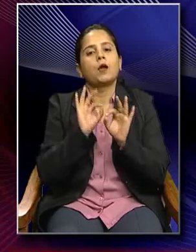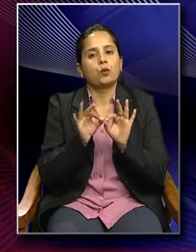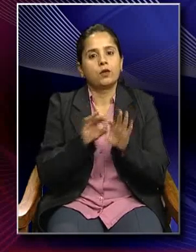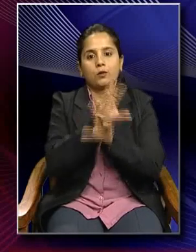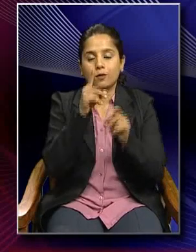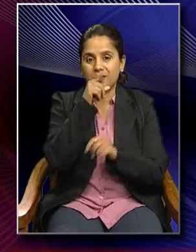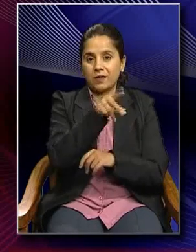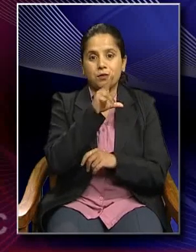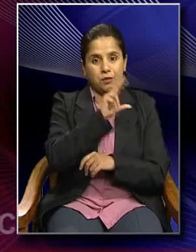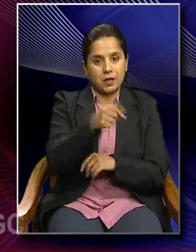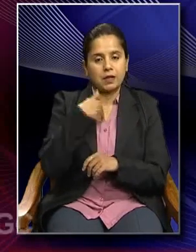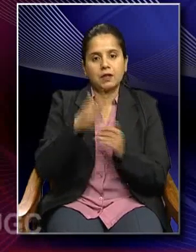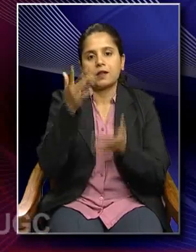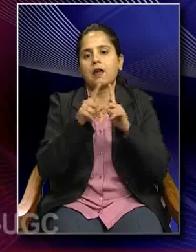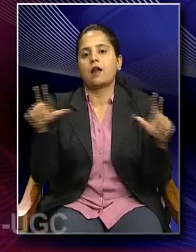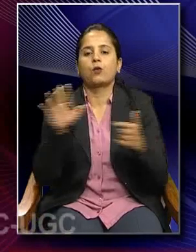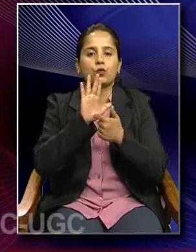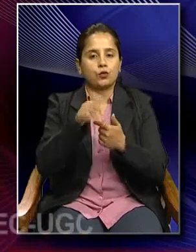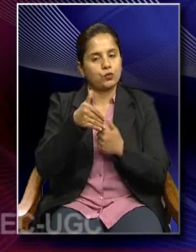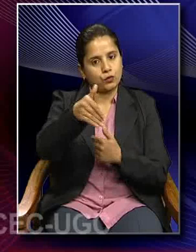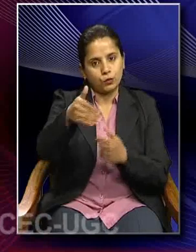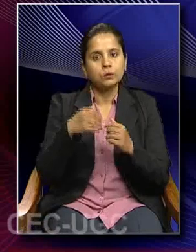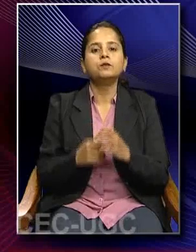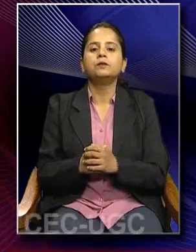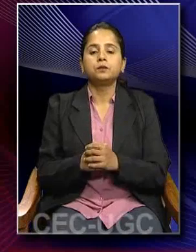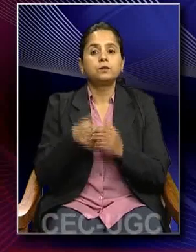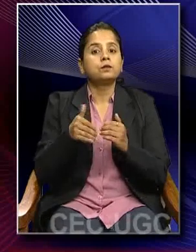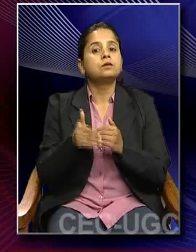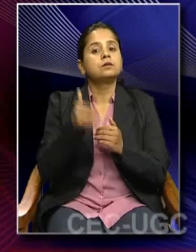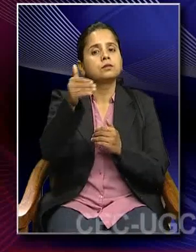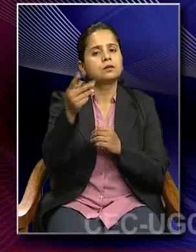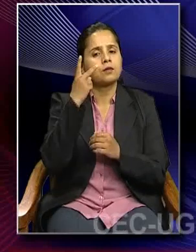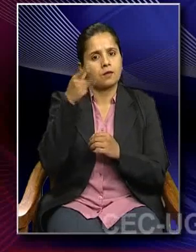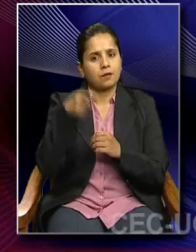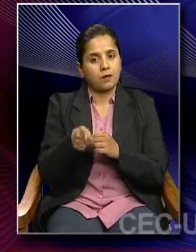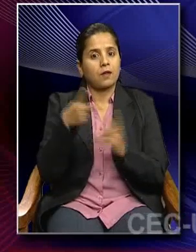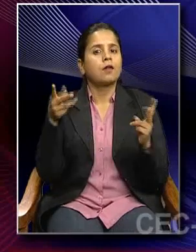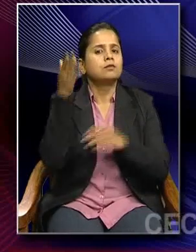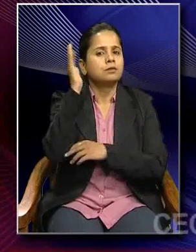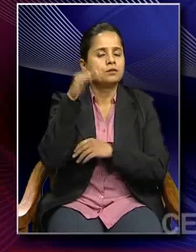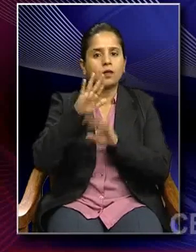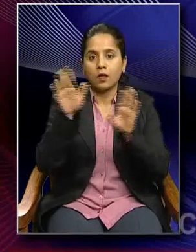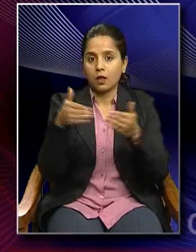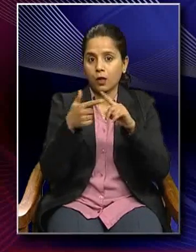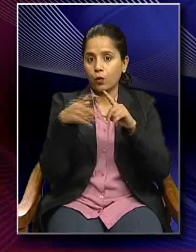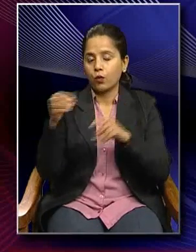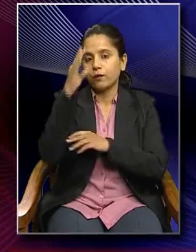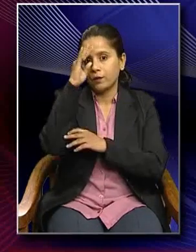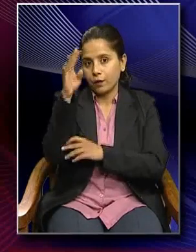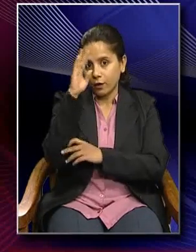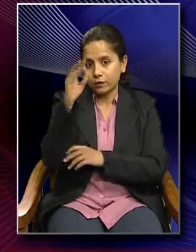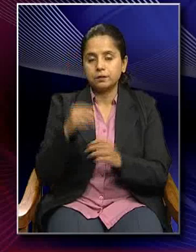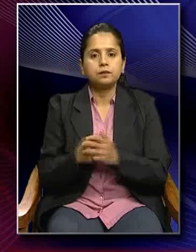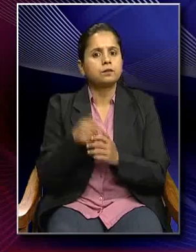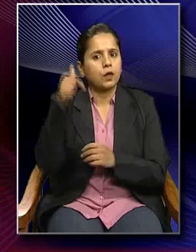my lectures in sign language. Moving forward with this series on Introduction to Philosophy,